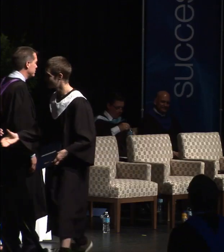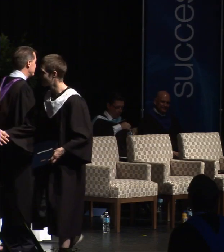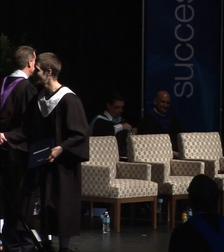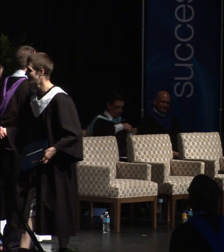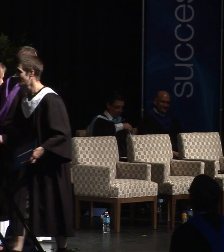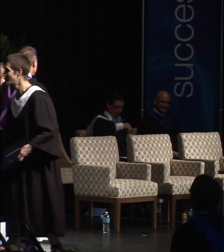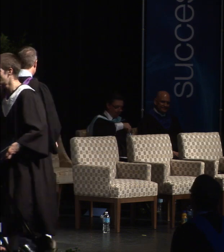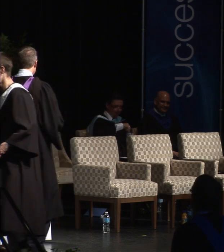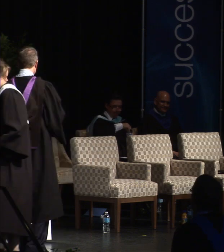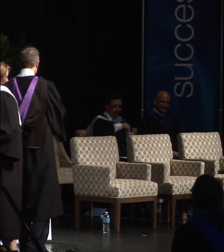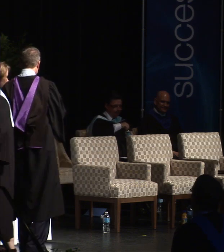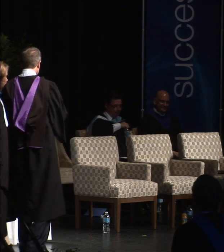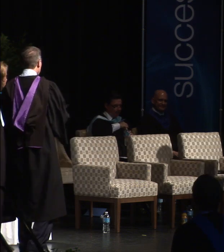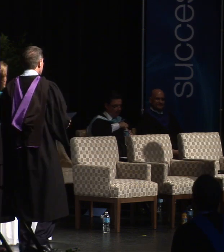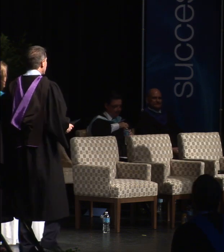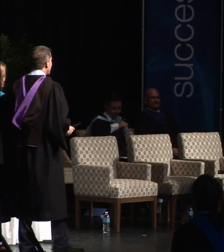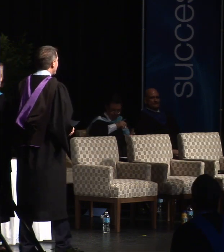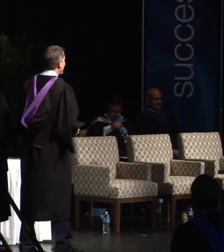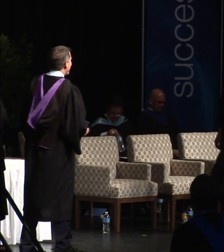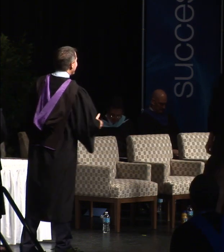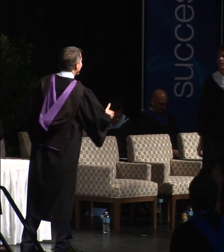Bradley Douglas McLeod.